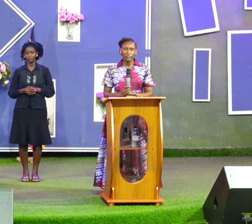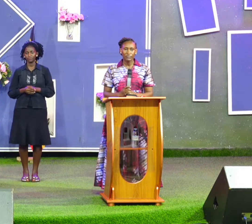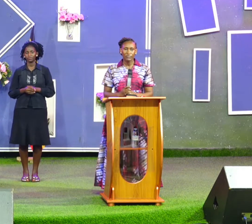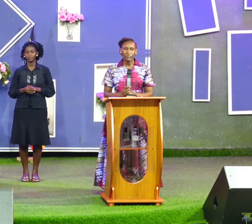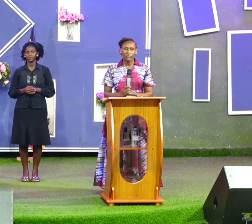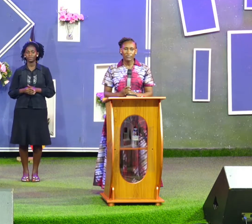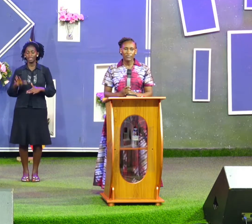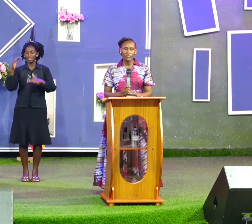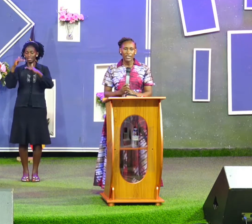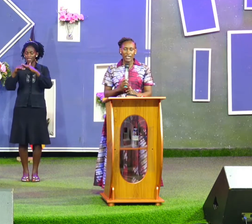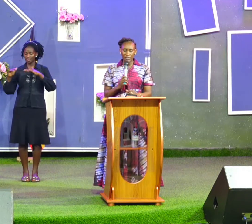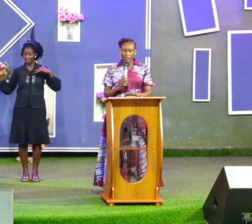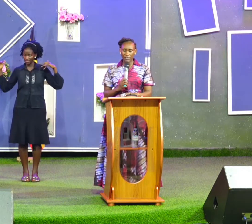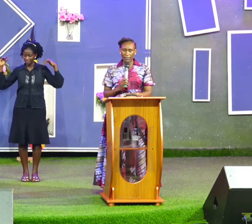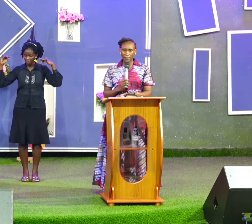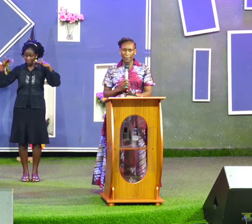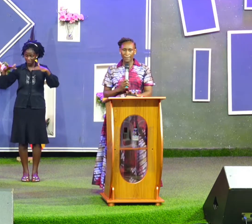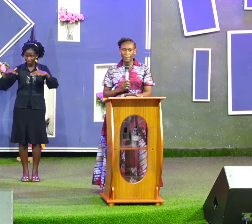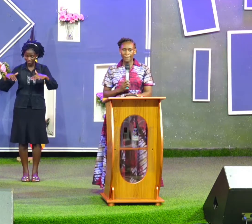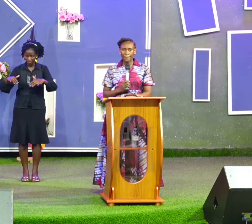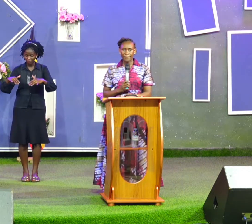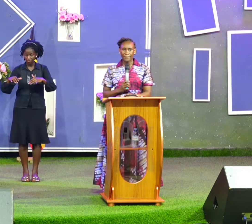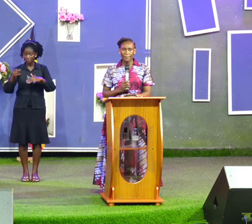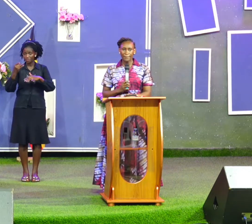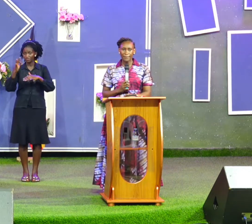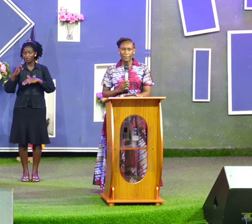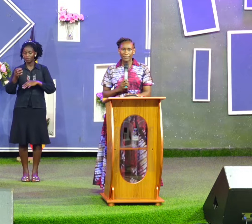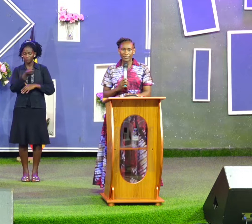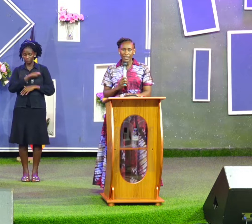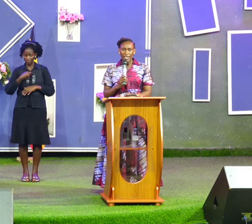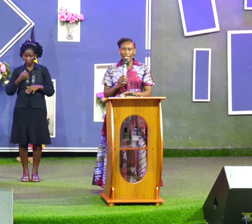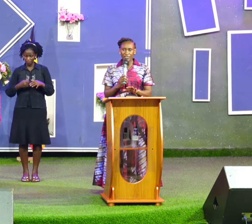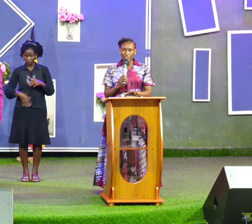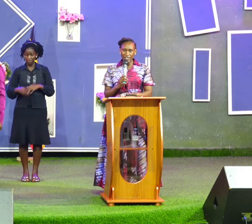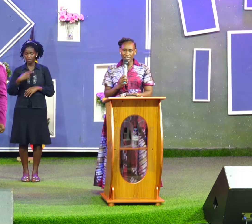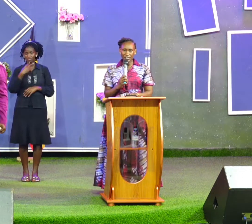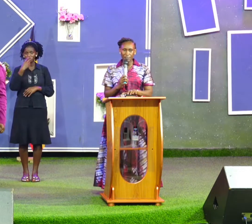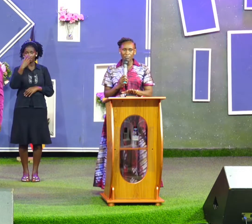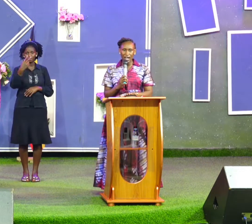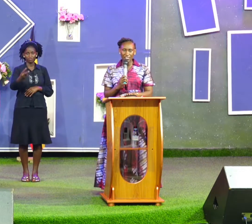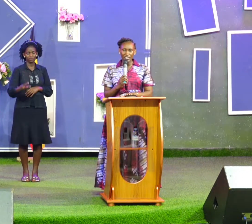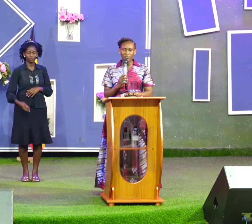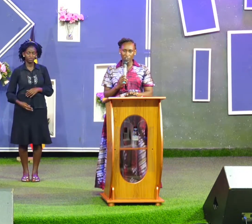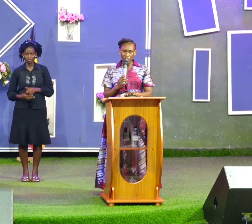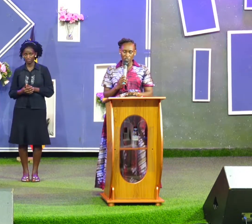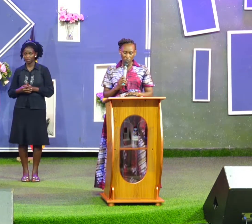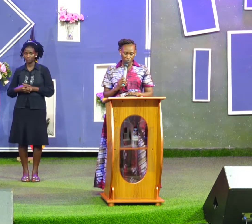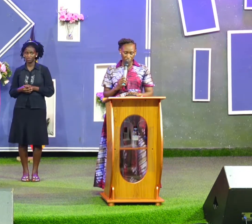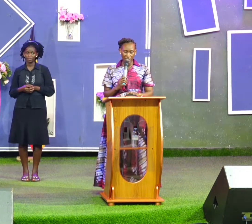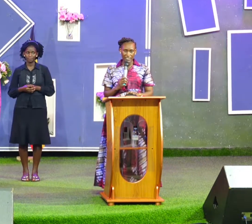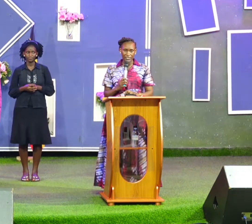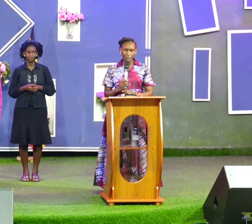Mu conference ya dobozi lya mama. In this Mother's